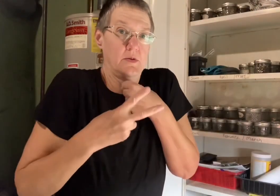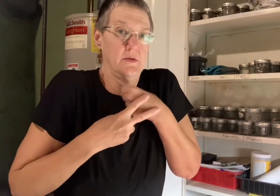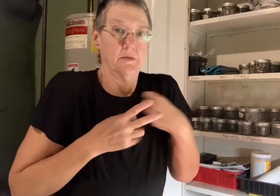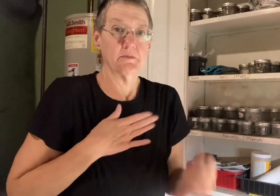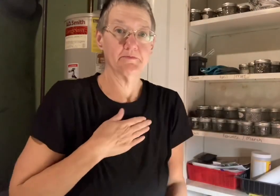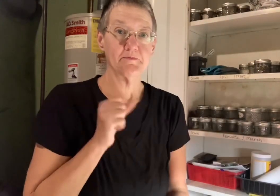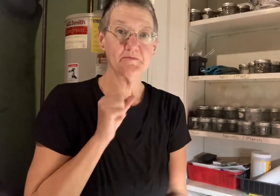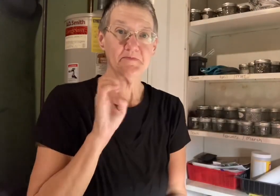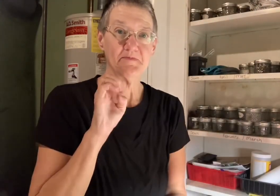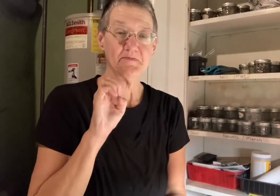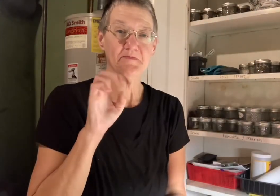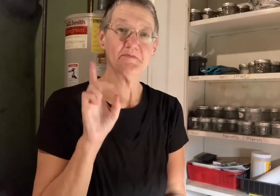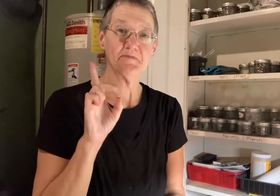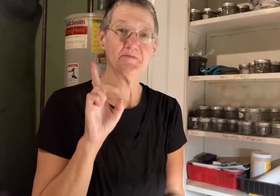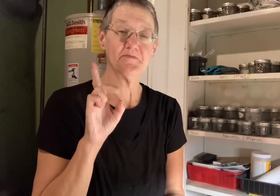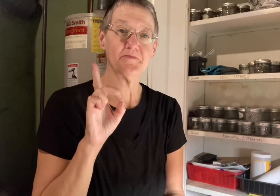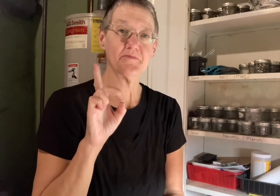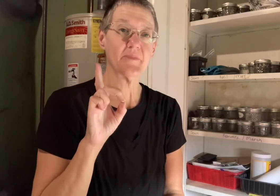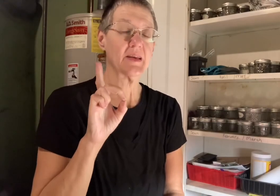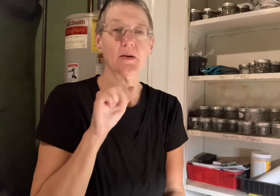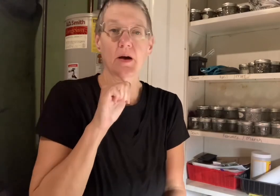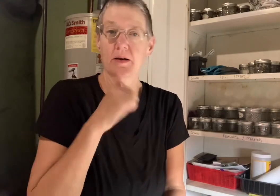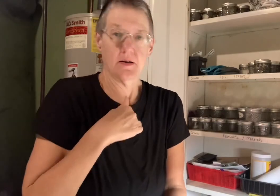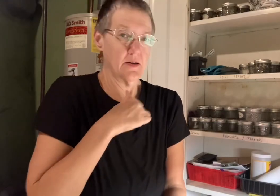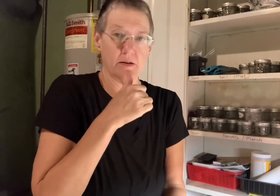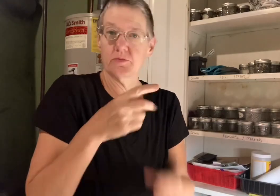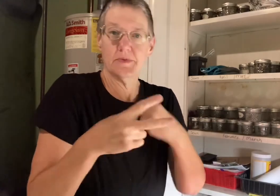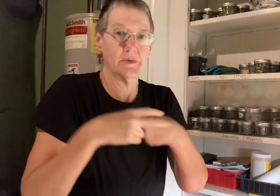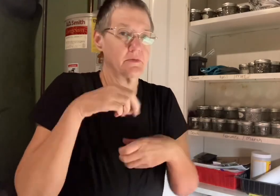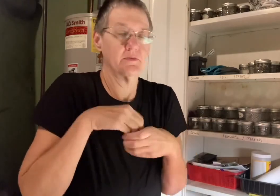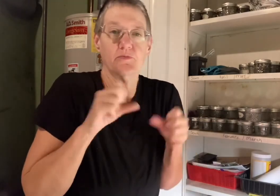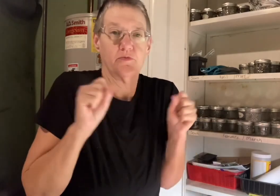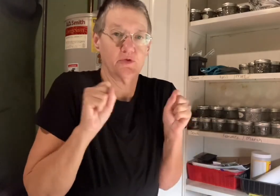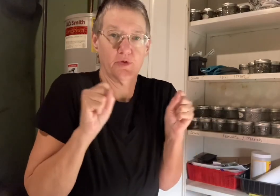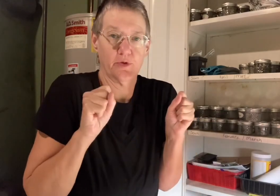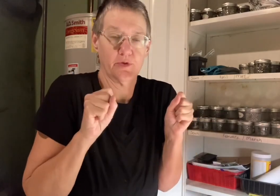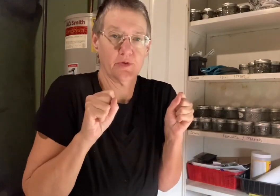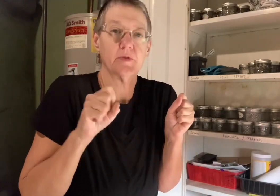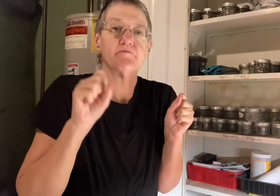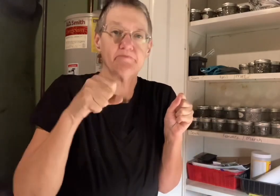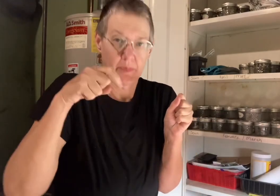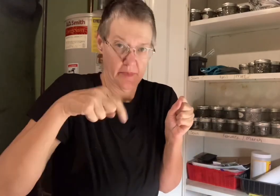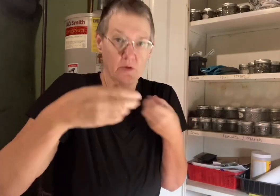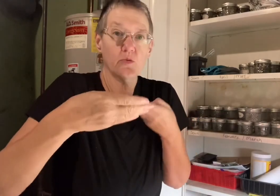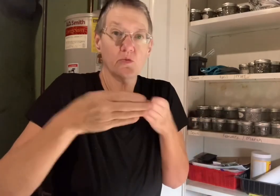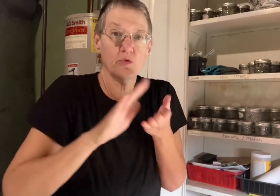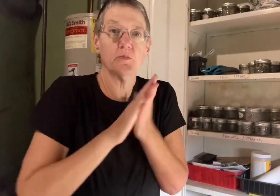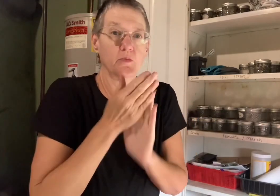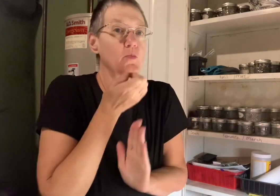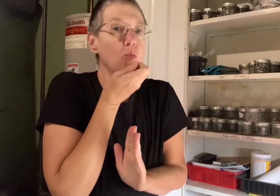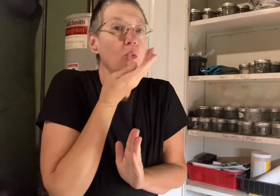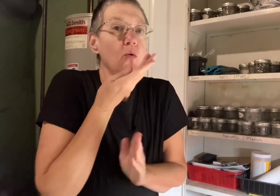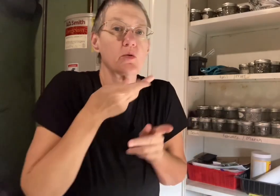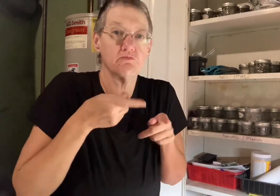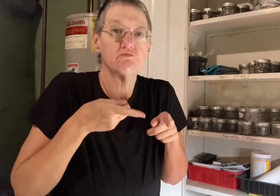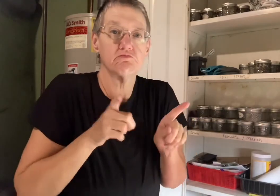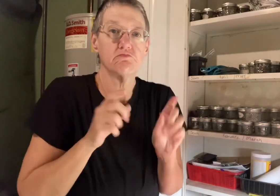Here's where I store my seeds. I don't keep them in the refrigerator. Now this room is going to